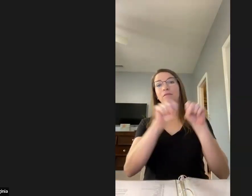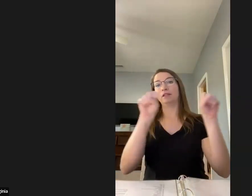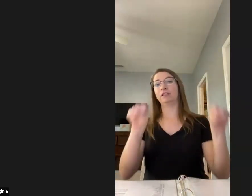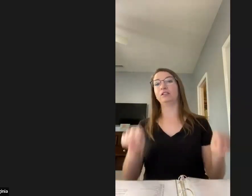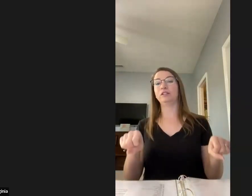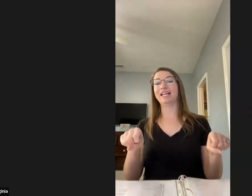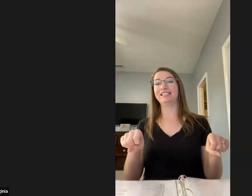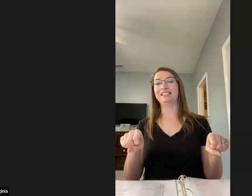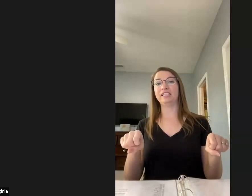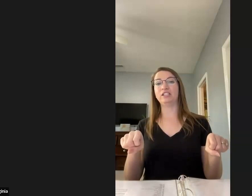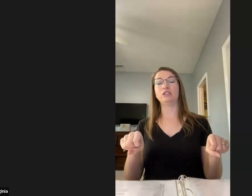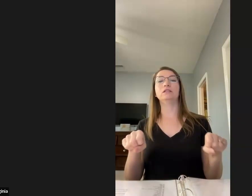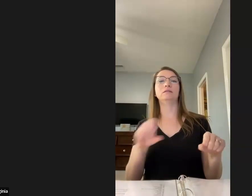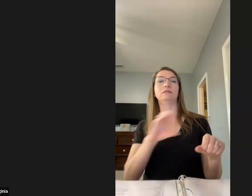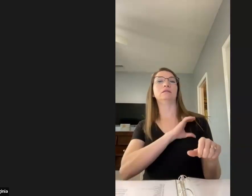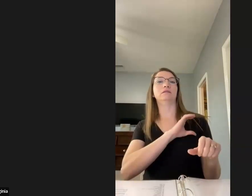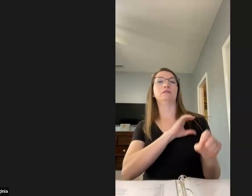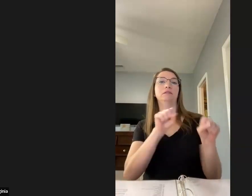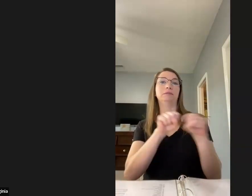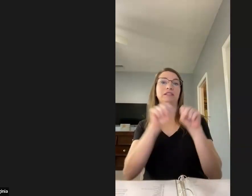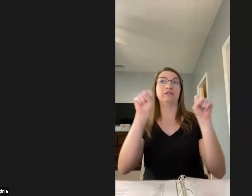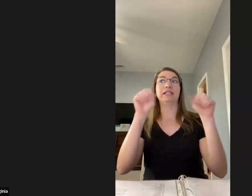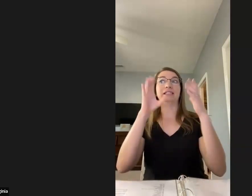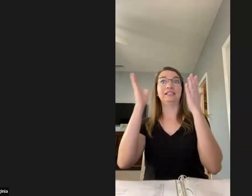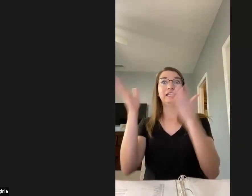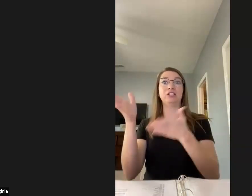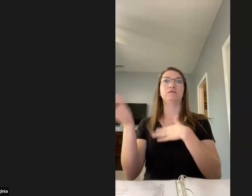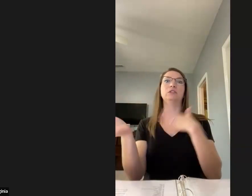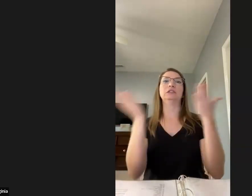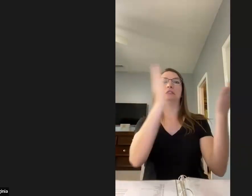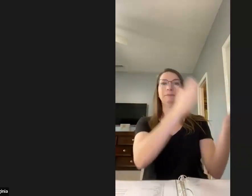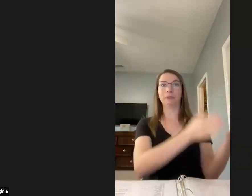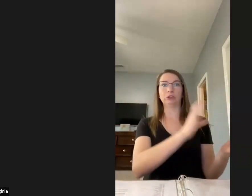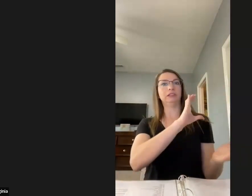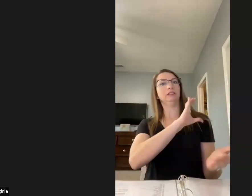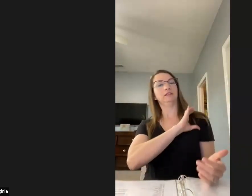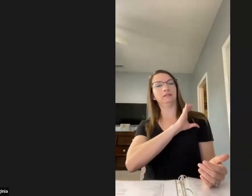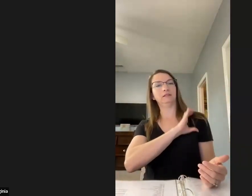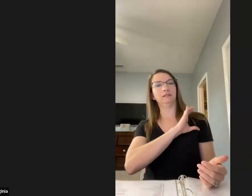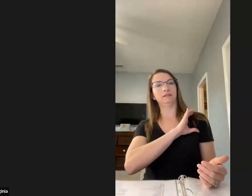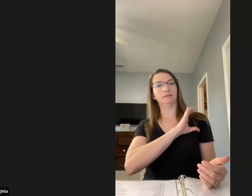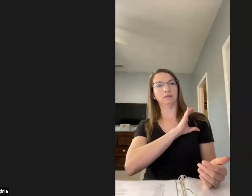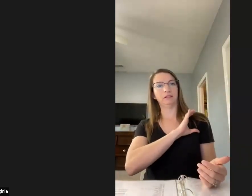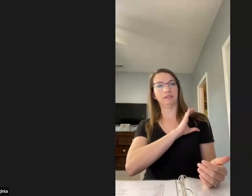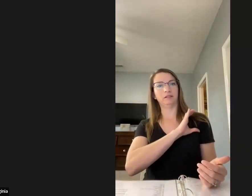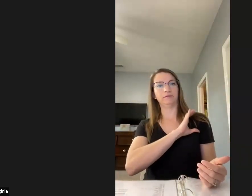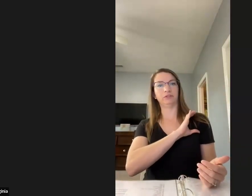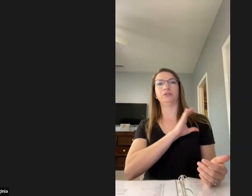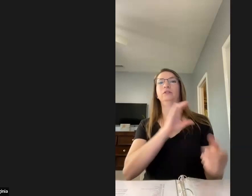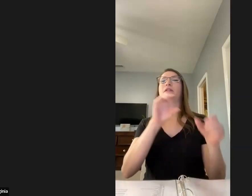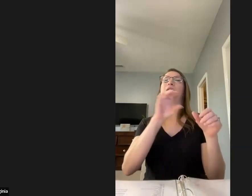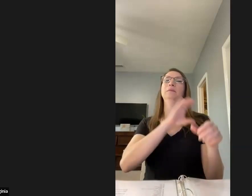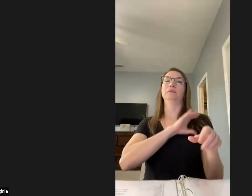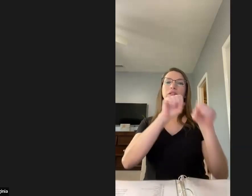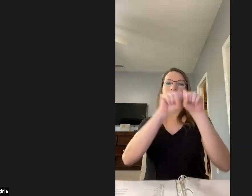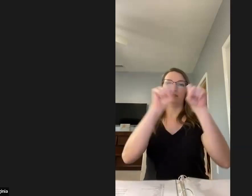And then you can add station to specify the station versus the person. Police officer, police